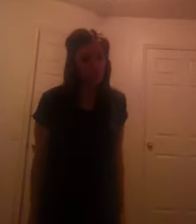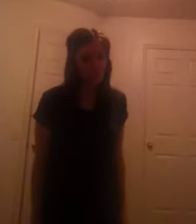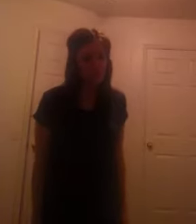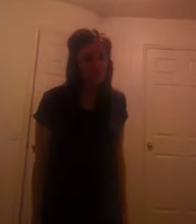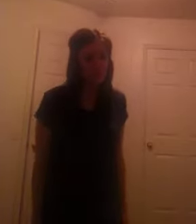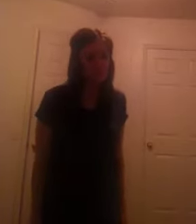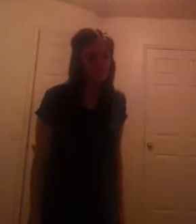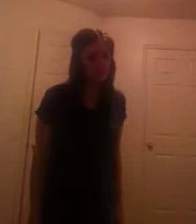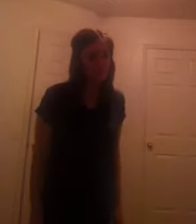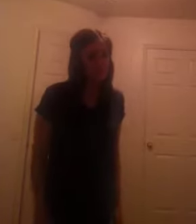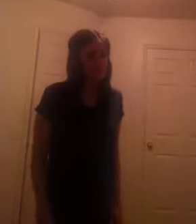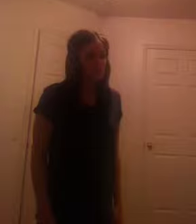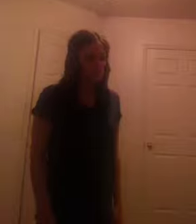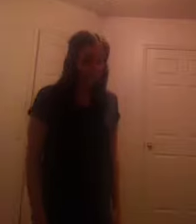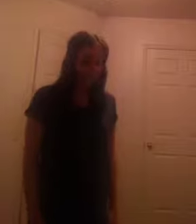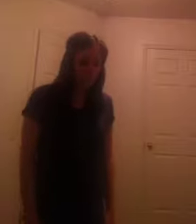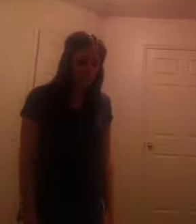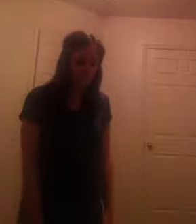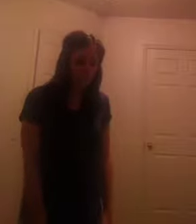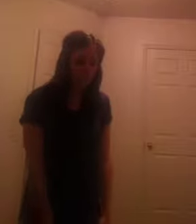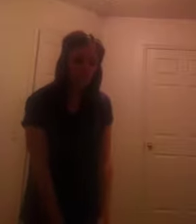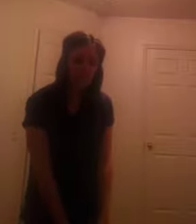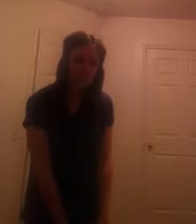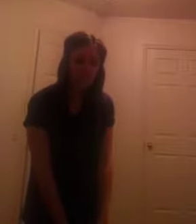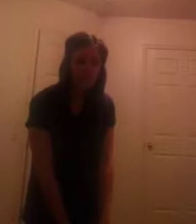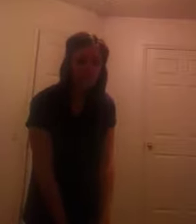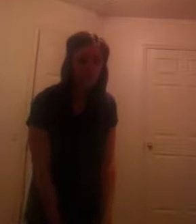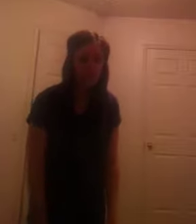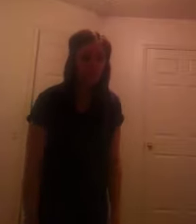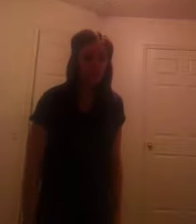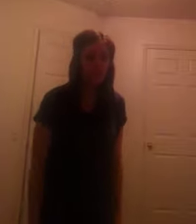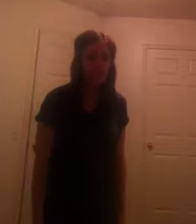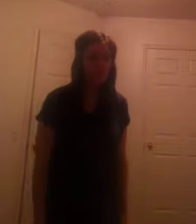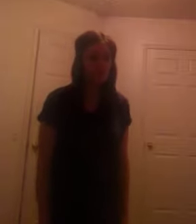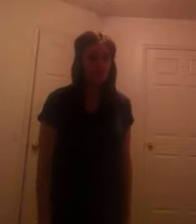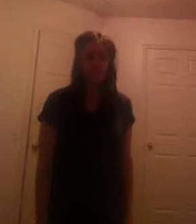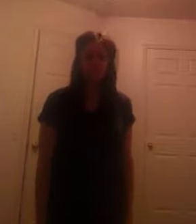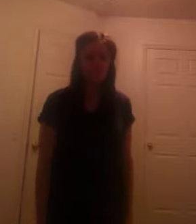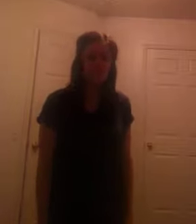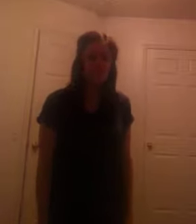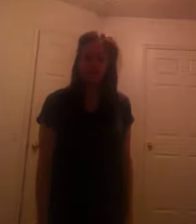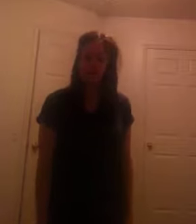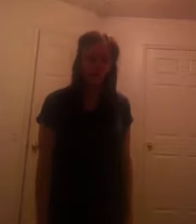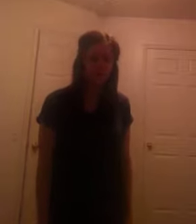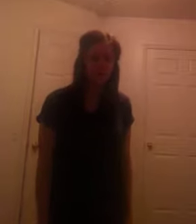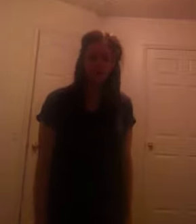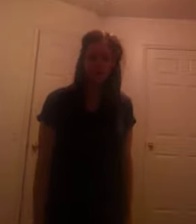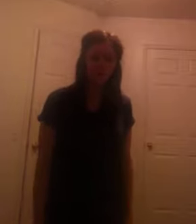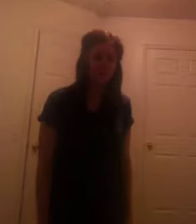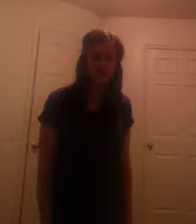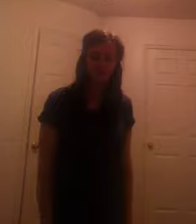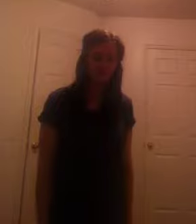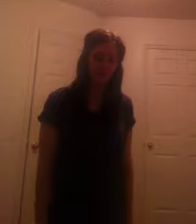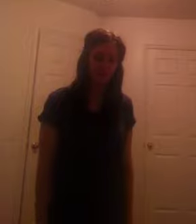at the knees. You could see Steve's bare little knees poking out. Sad day for adventure